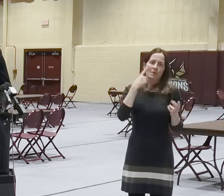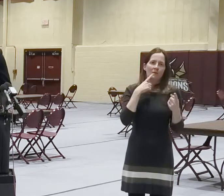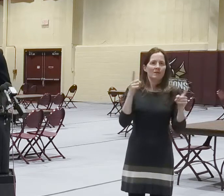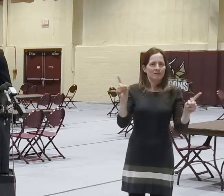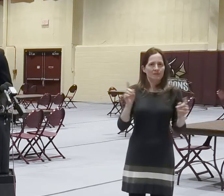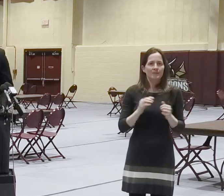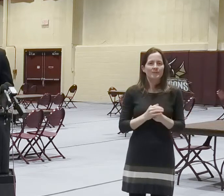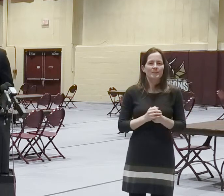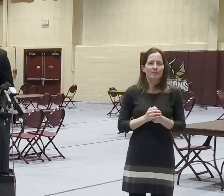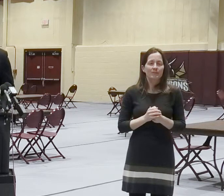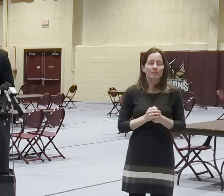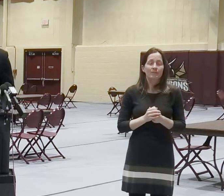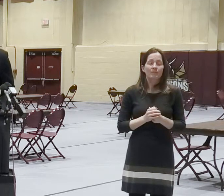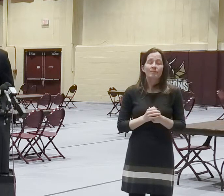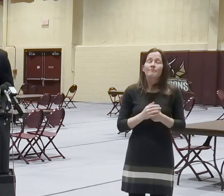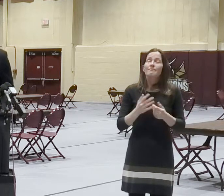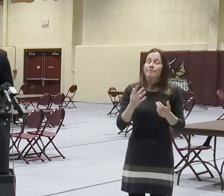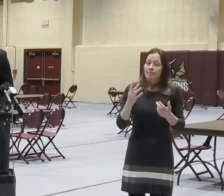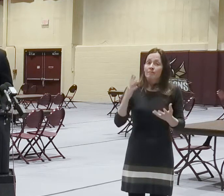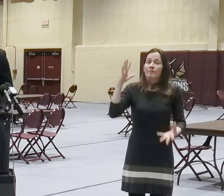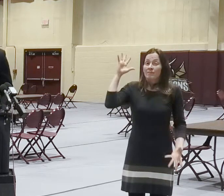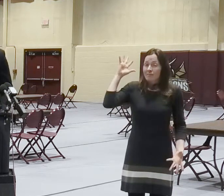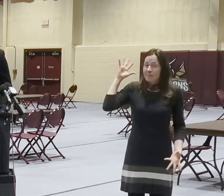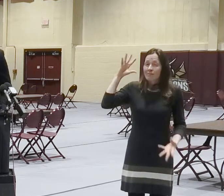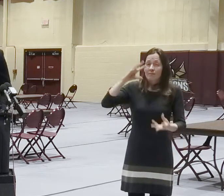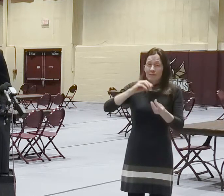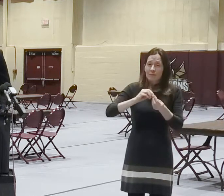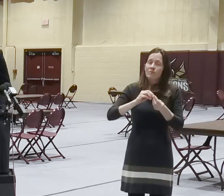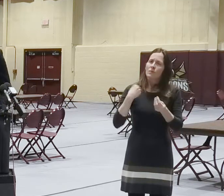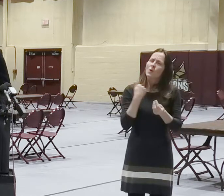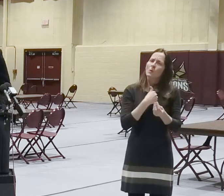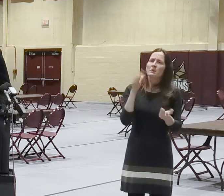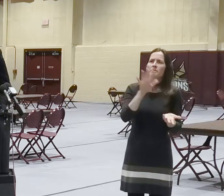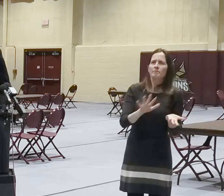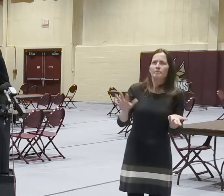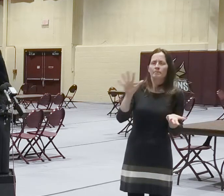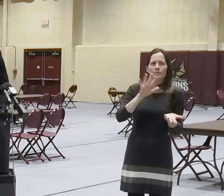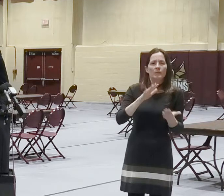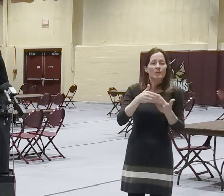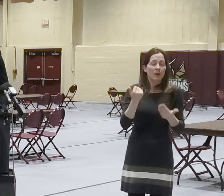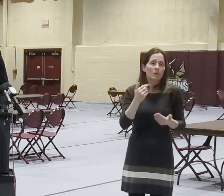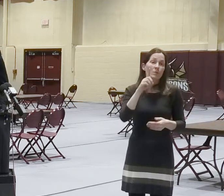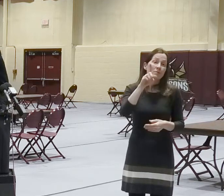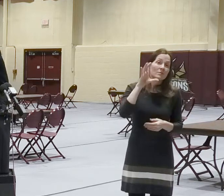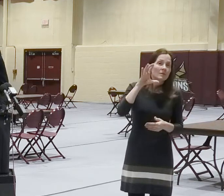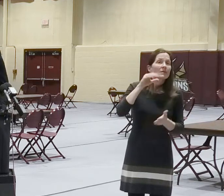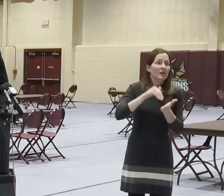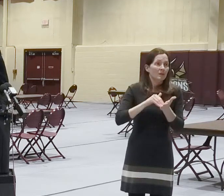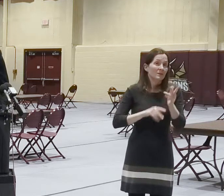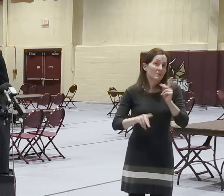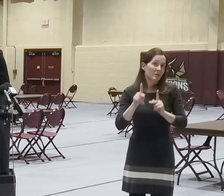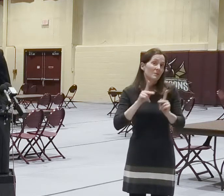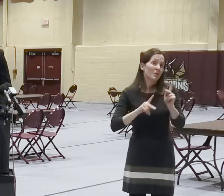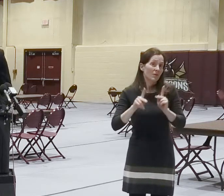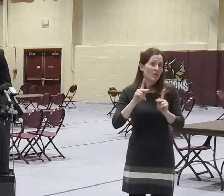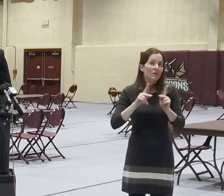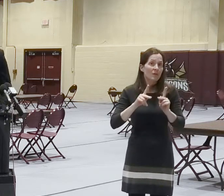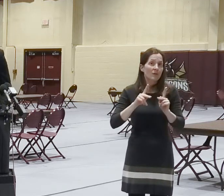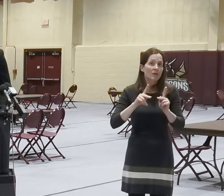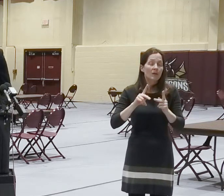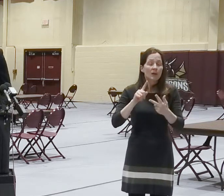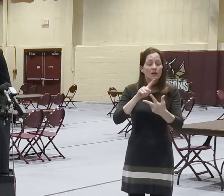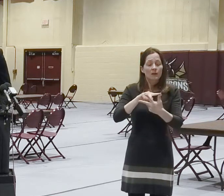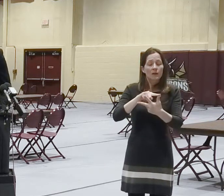In total, it's estimated that there are nearly 100,000 people included in phases